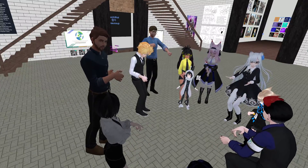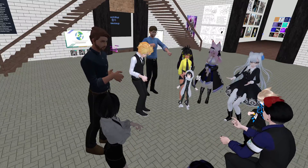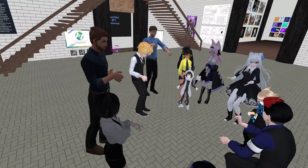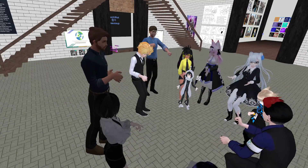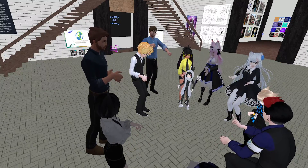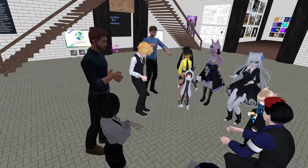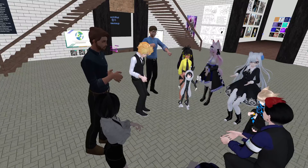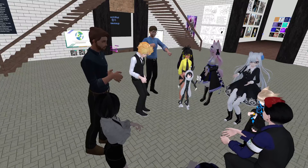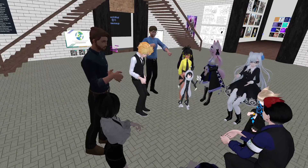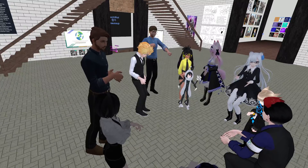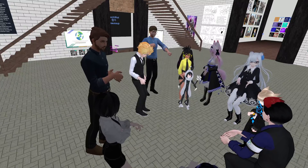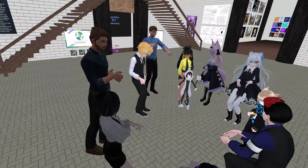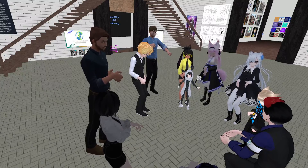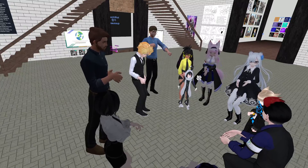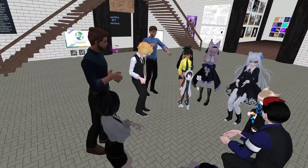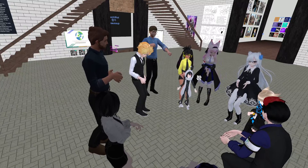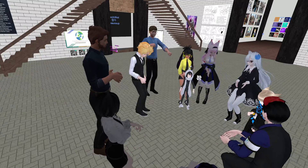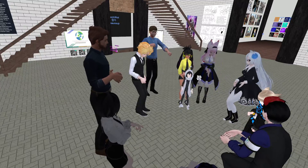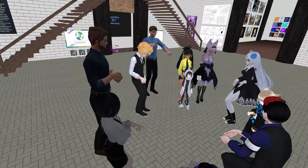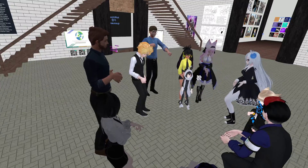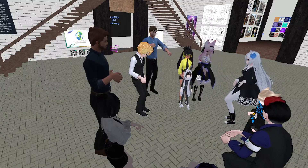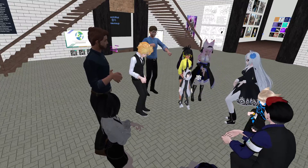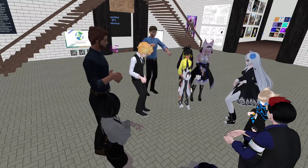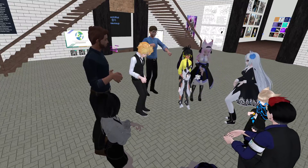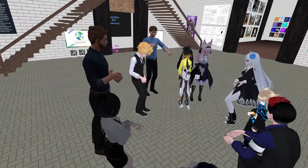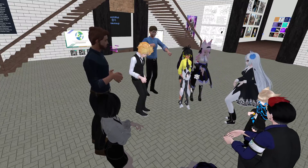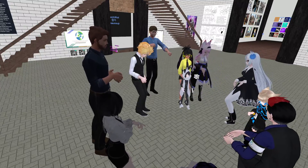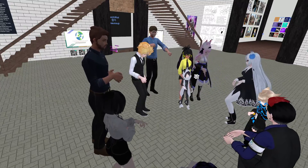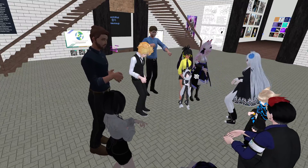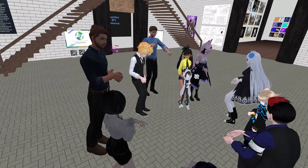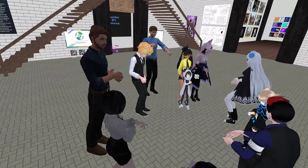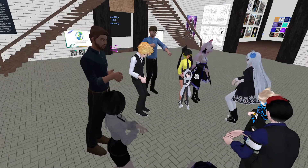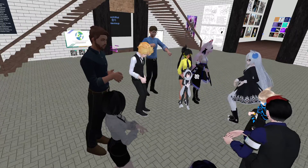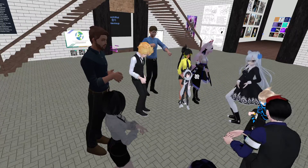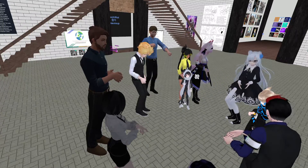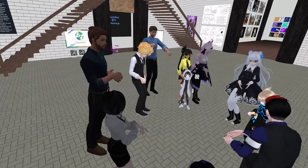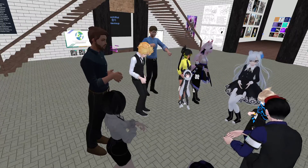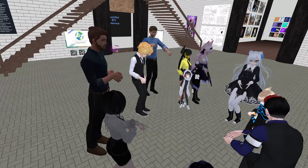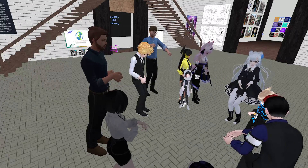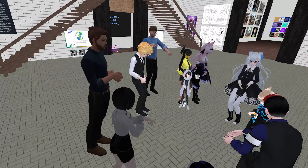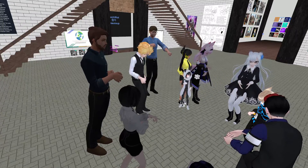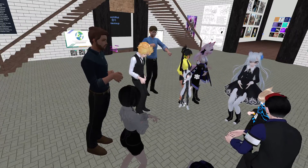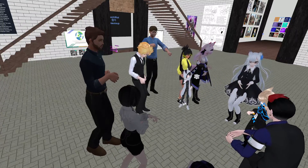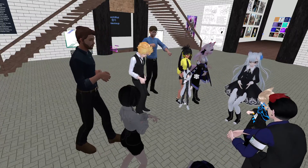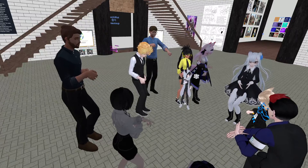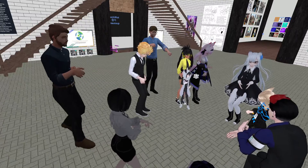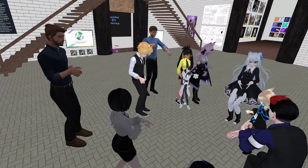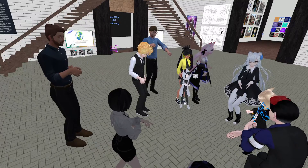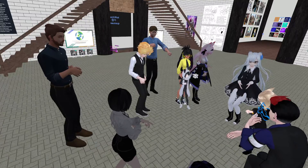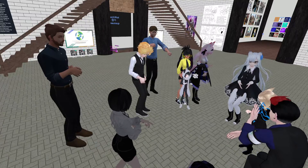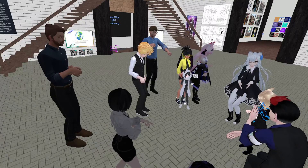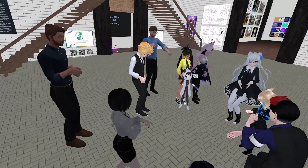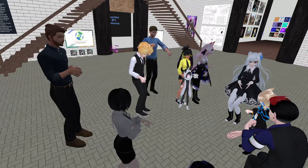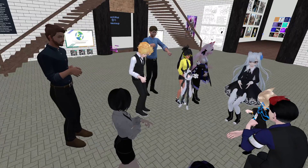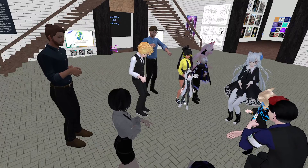finger. And N is between your ring finger and your middle finger. And so in VR, we usually just, you would point at